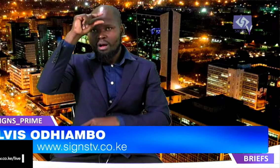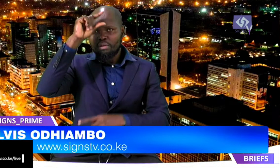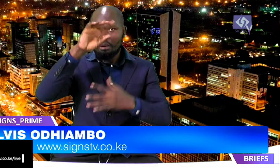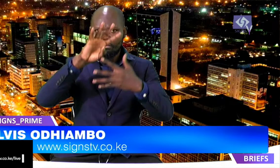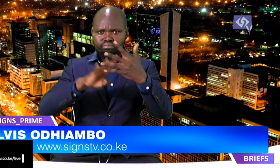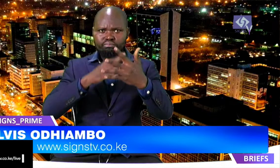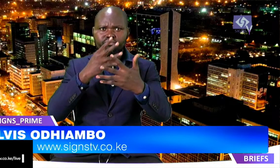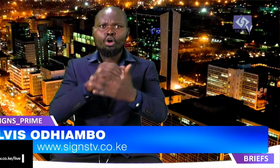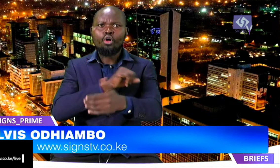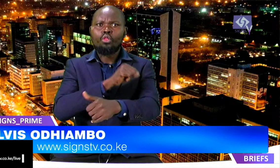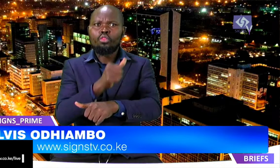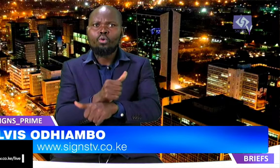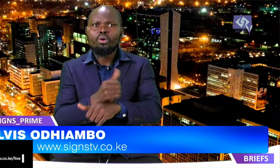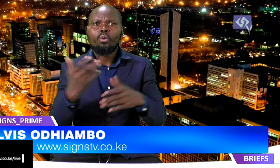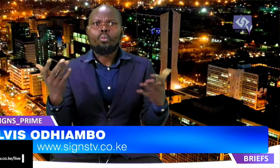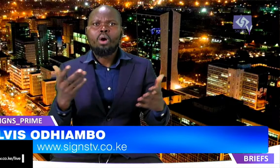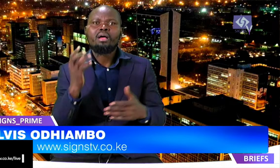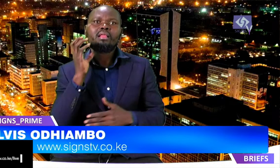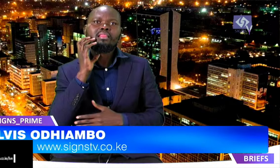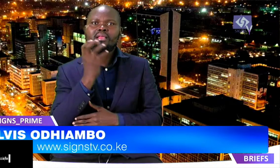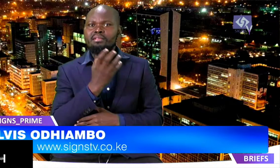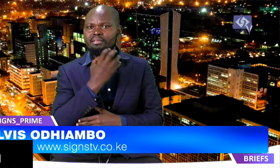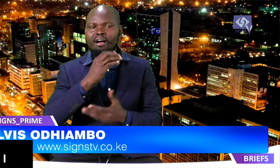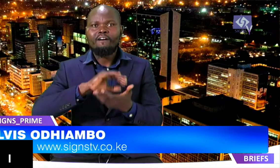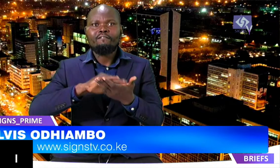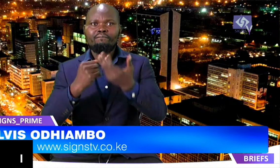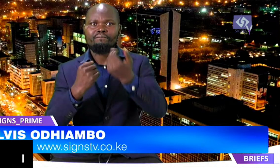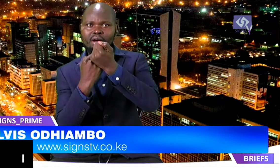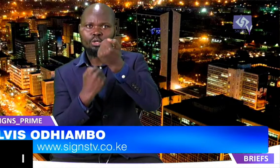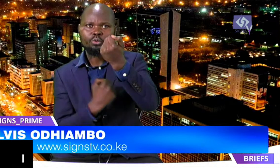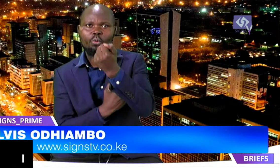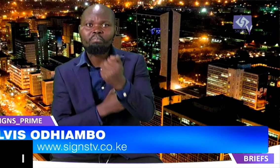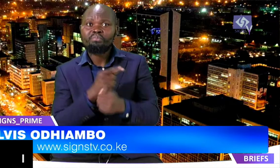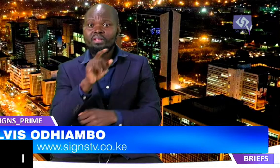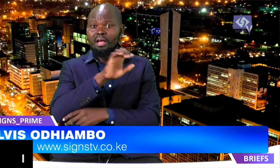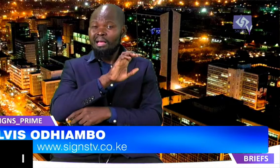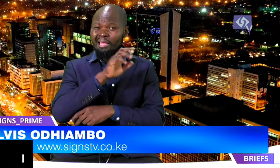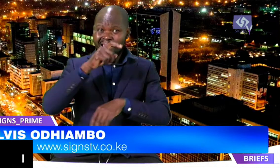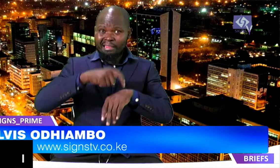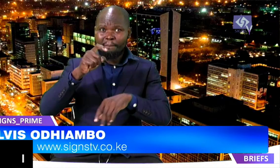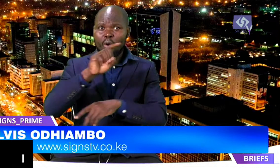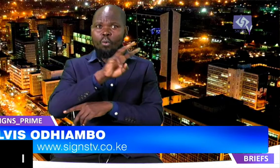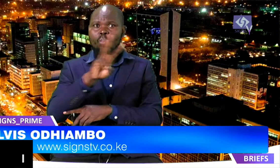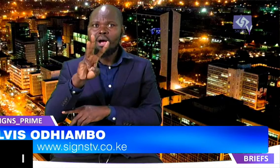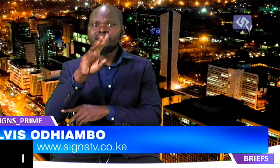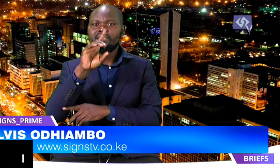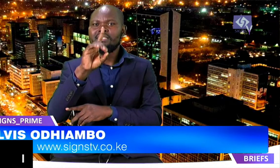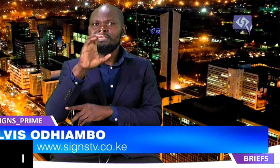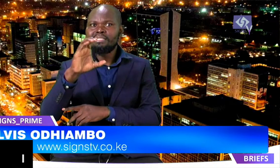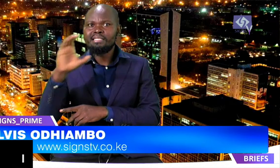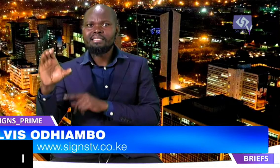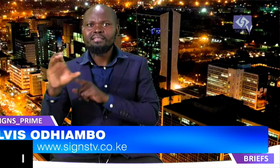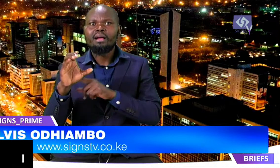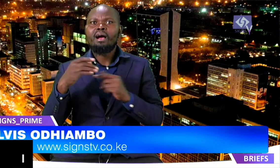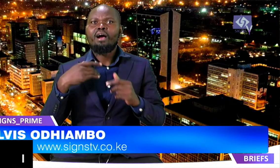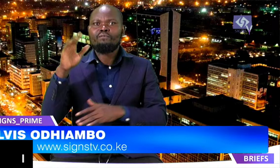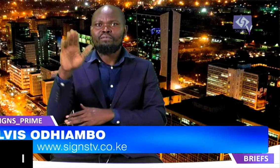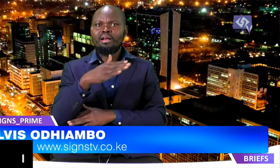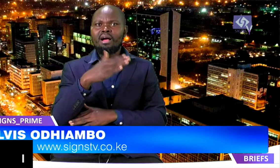Kenyatta Foundation. Embu West DCC flagged off the scholarships aged between 13 and 14 and